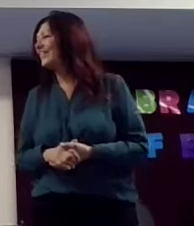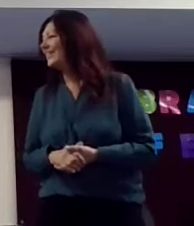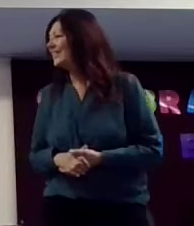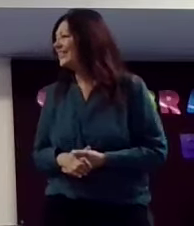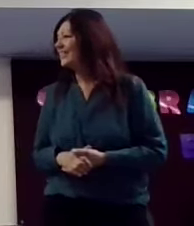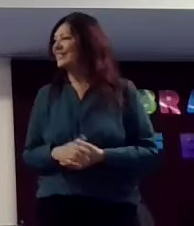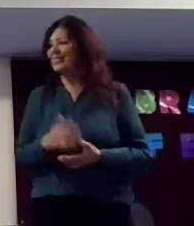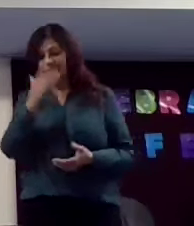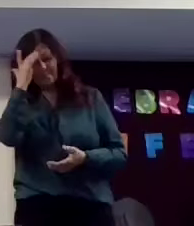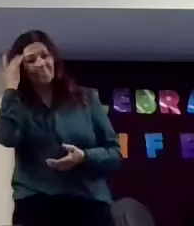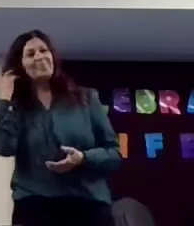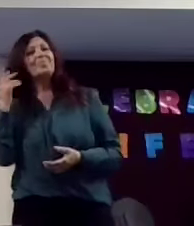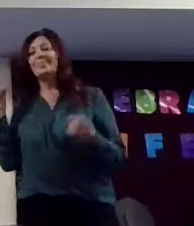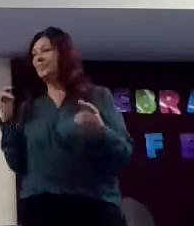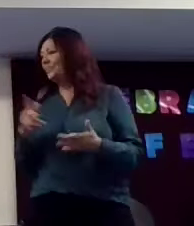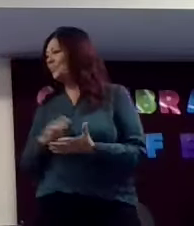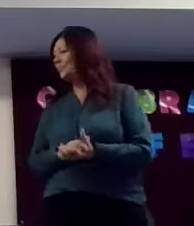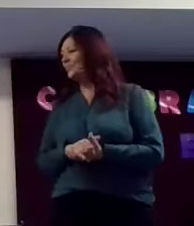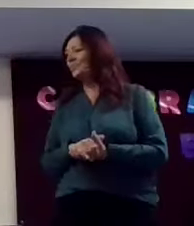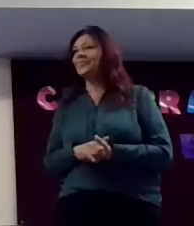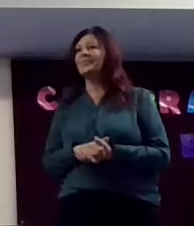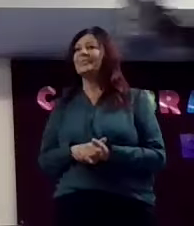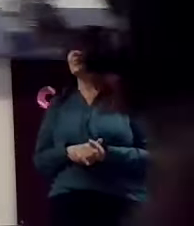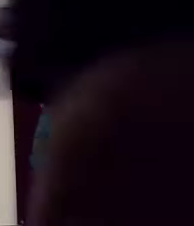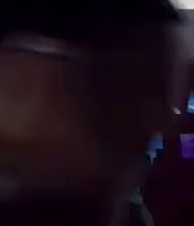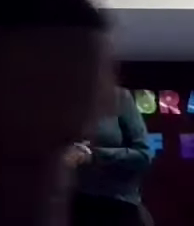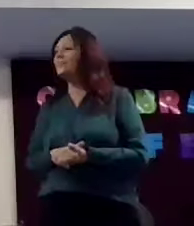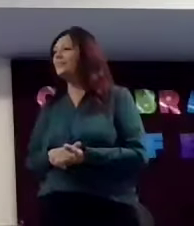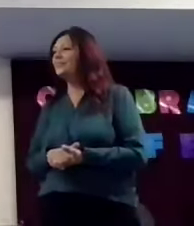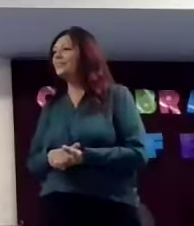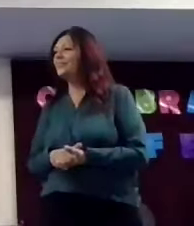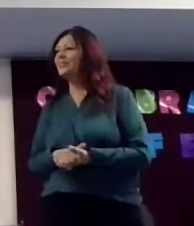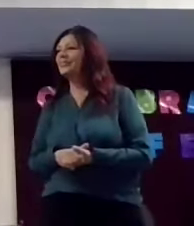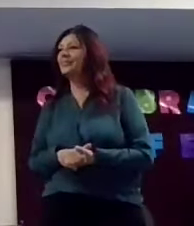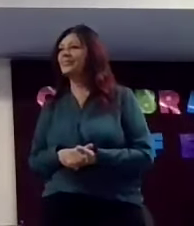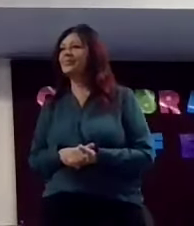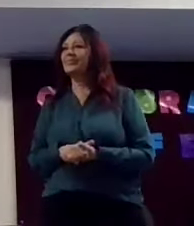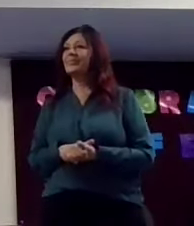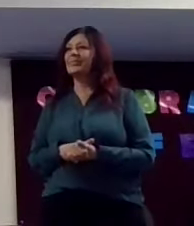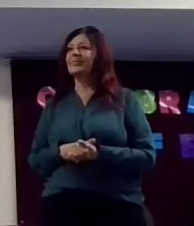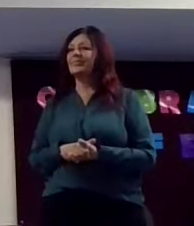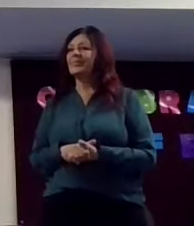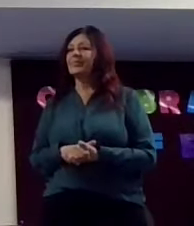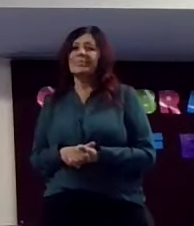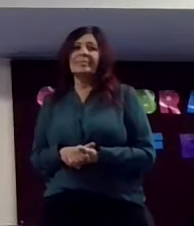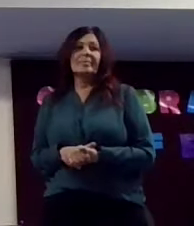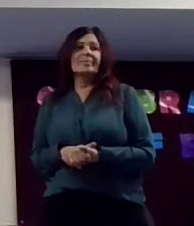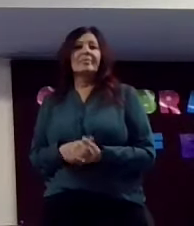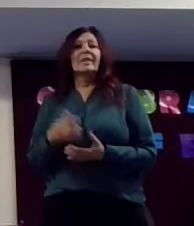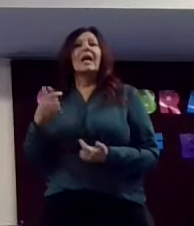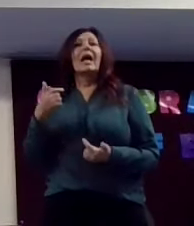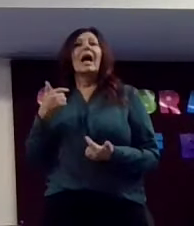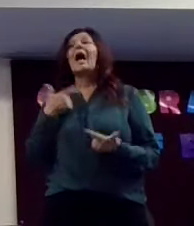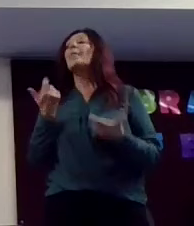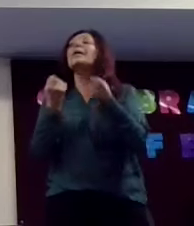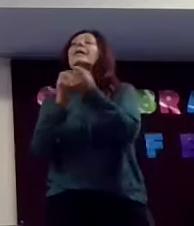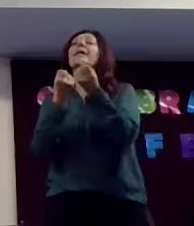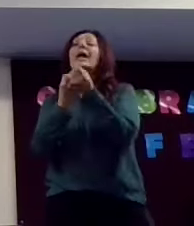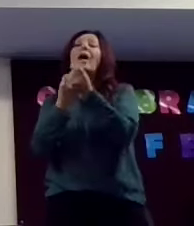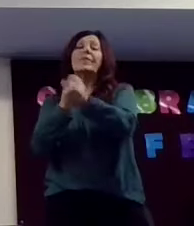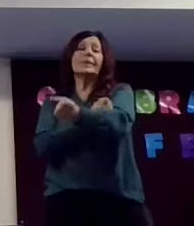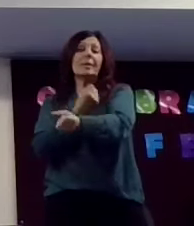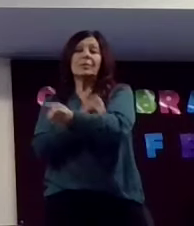you. mental health and substance abuse and family support for substance abuse peers. Well, I'm a huge advocate